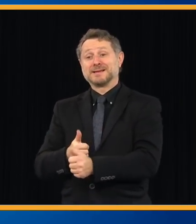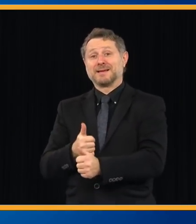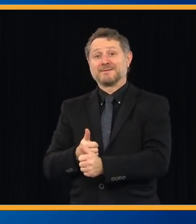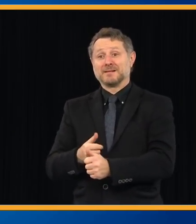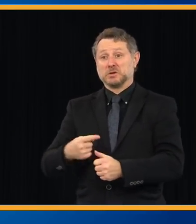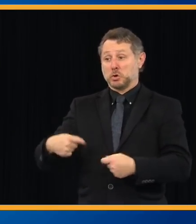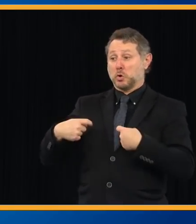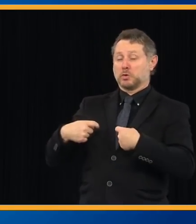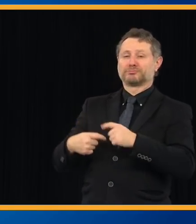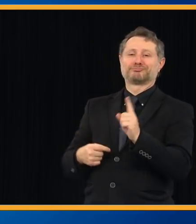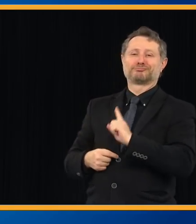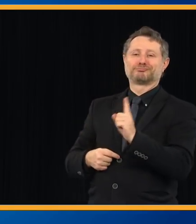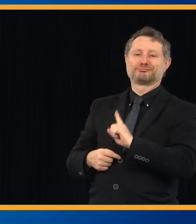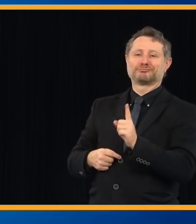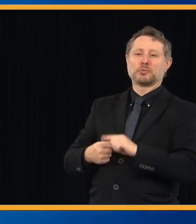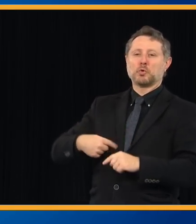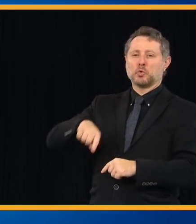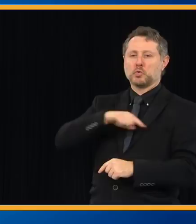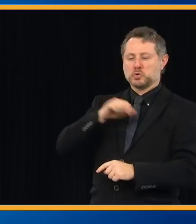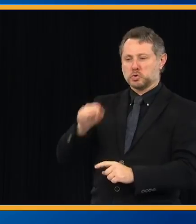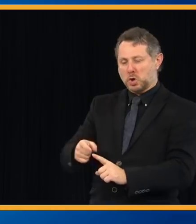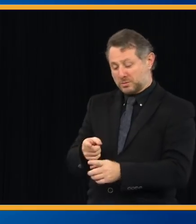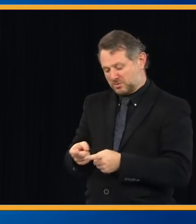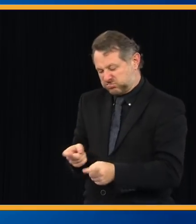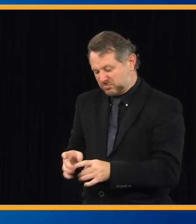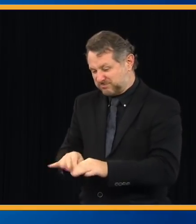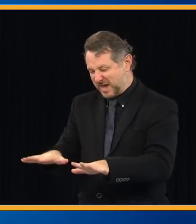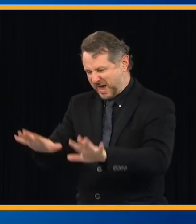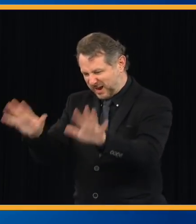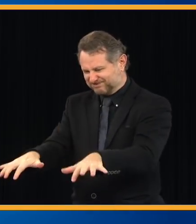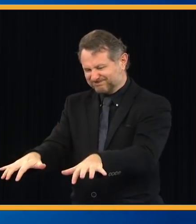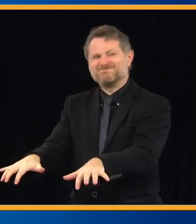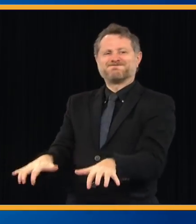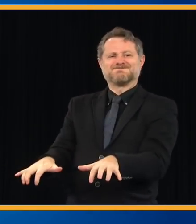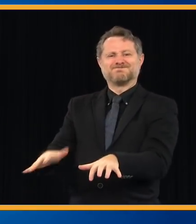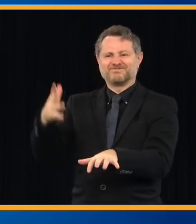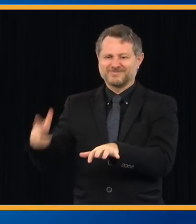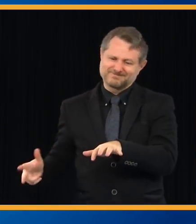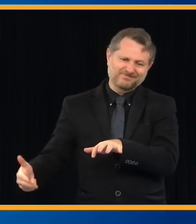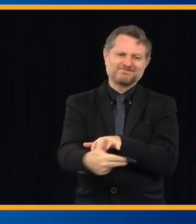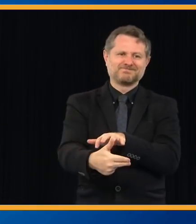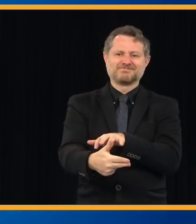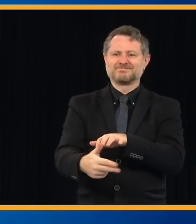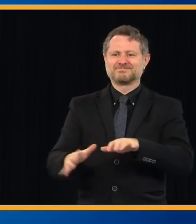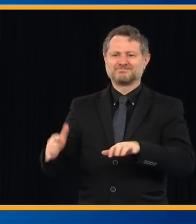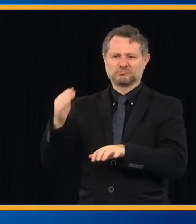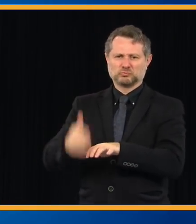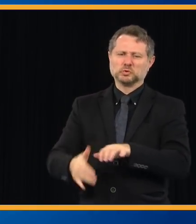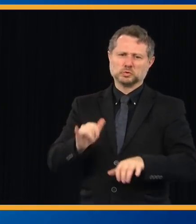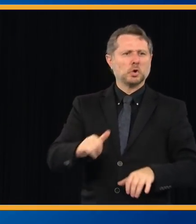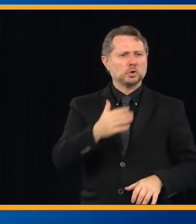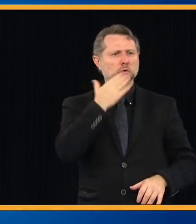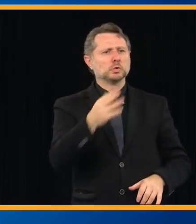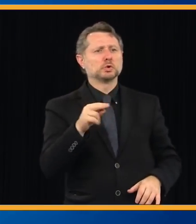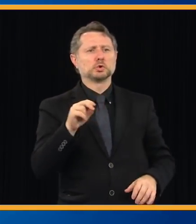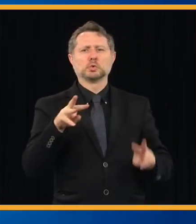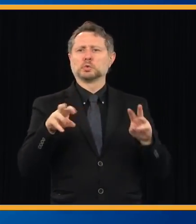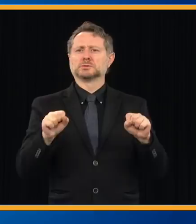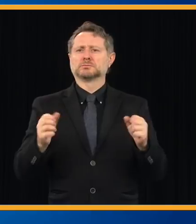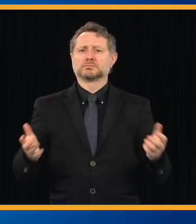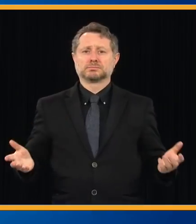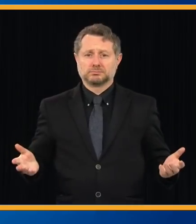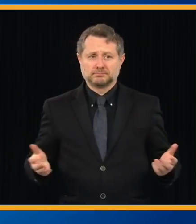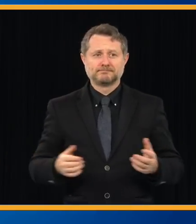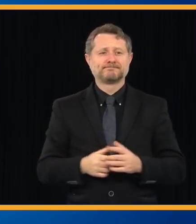control of the spread of the virus. And that is good news to me. We just have to stay there. And we